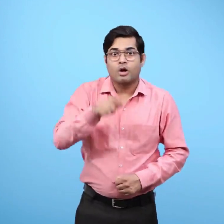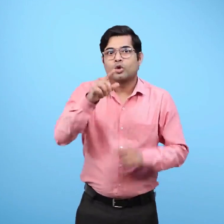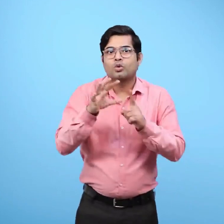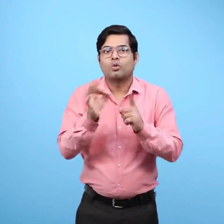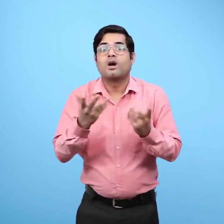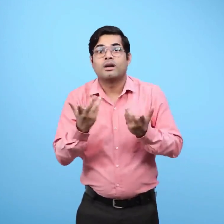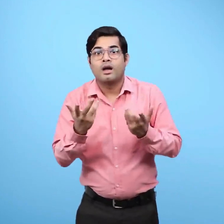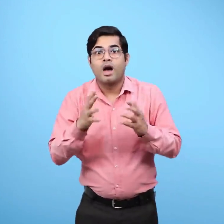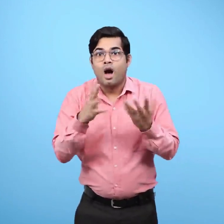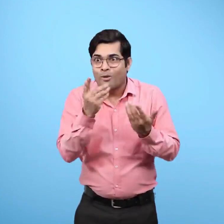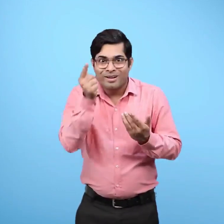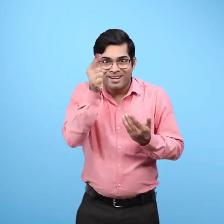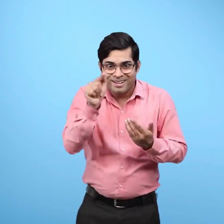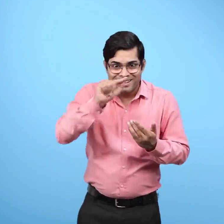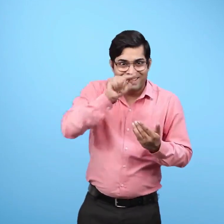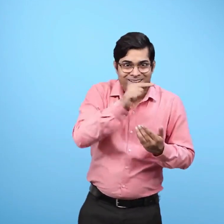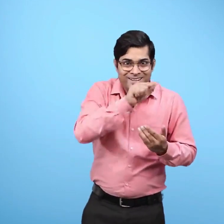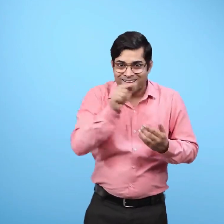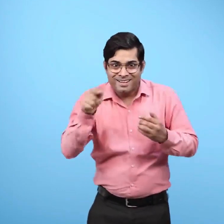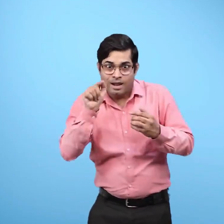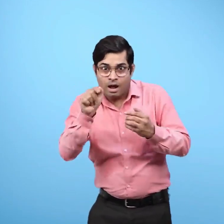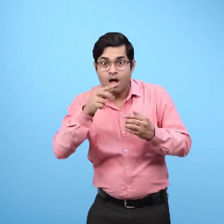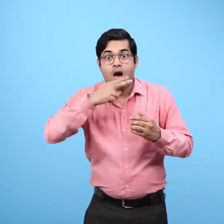Use color pencils to mark.